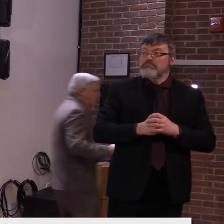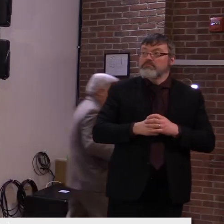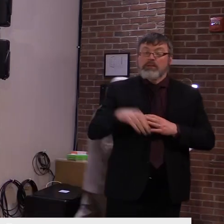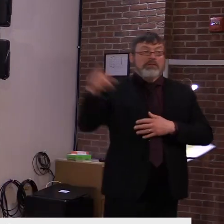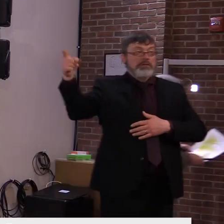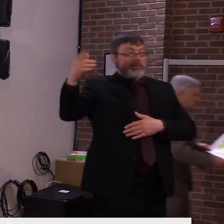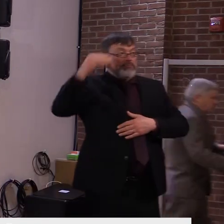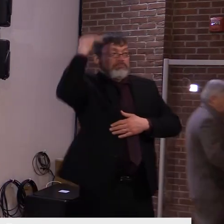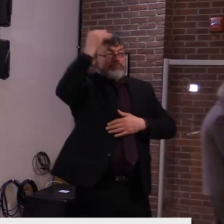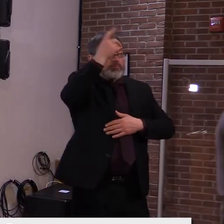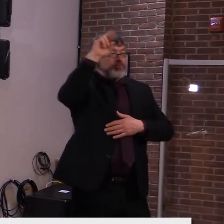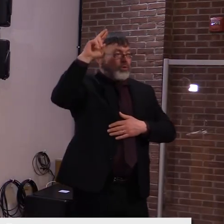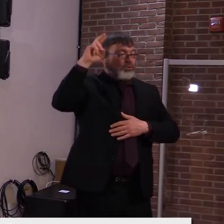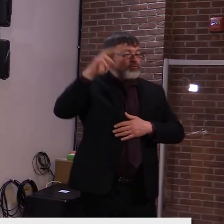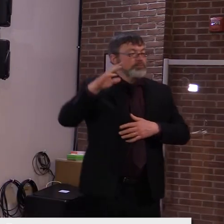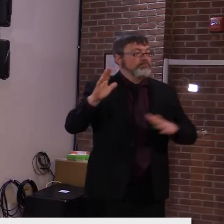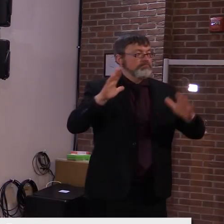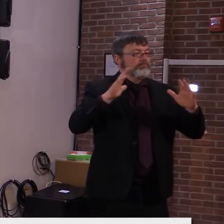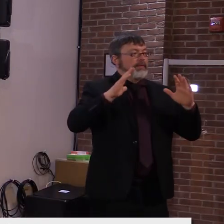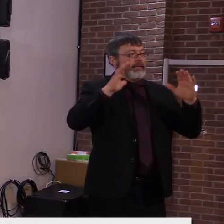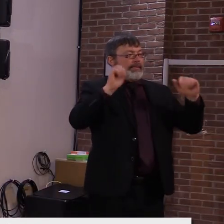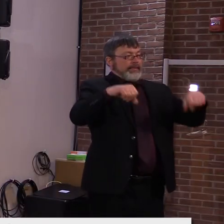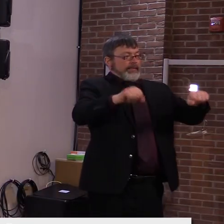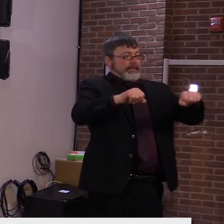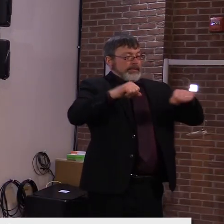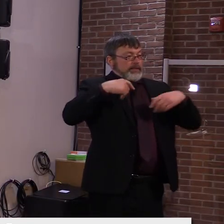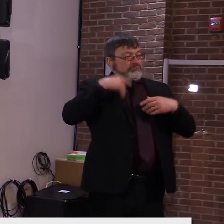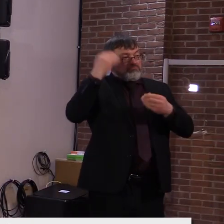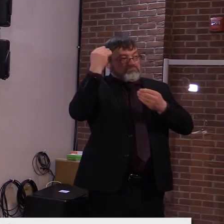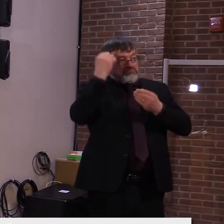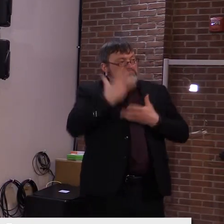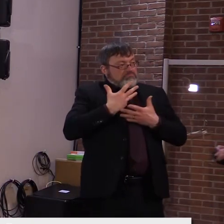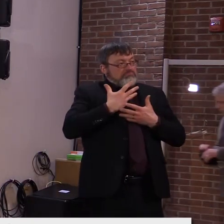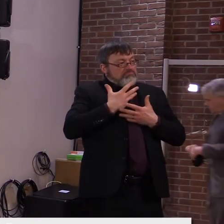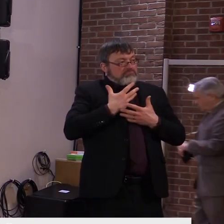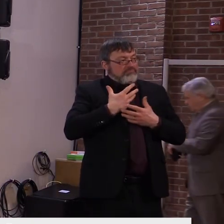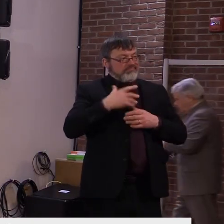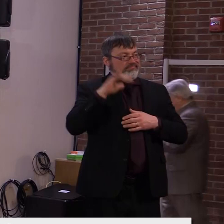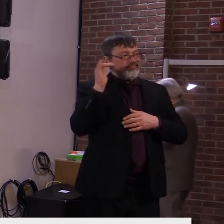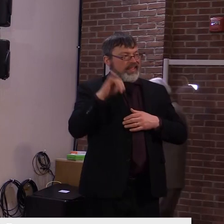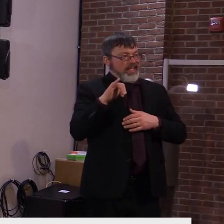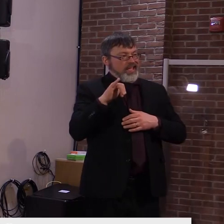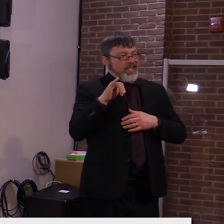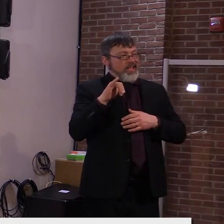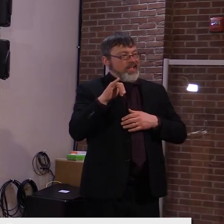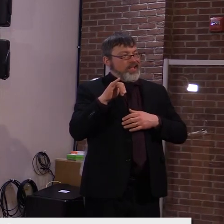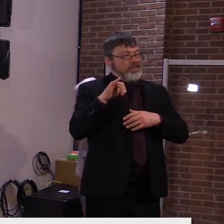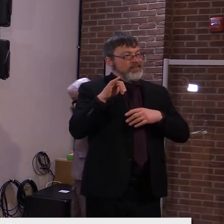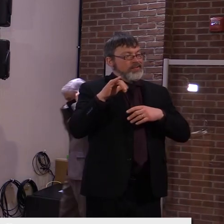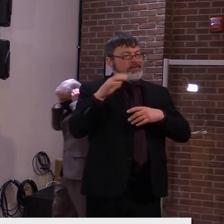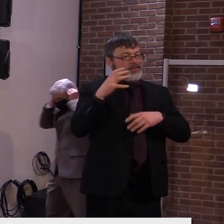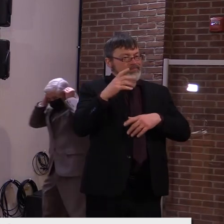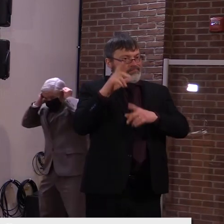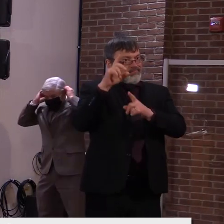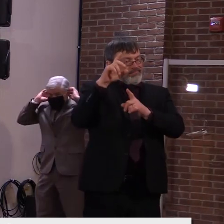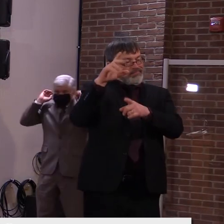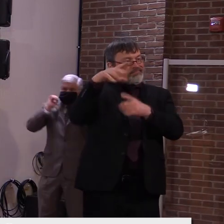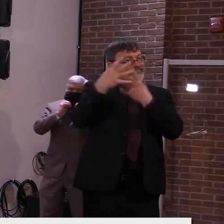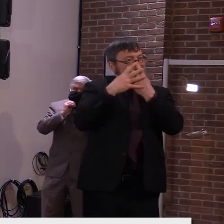Yeah, as you've heard, and I've talked directly with Commissioner Baker, they've augmented the medical staff at the